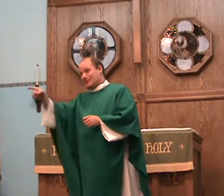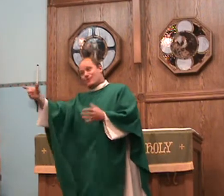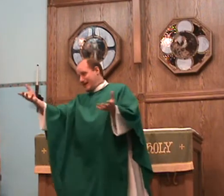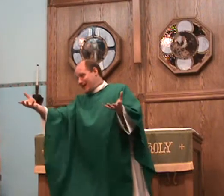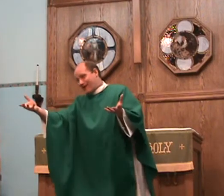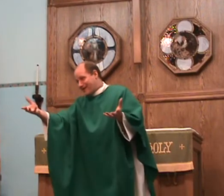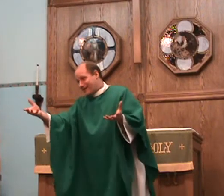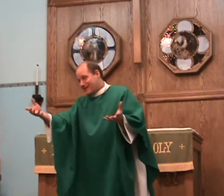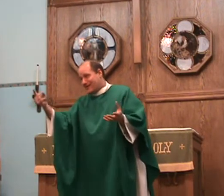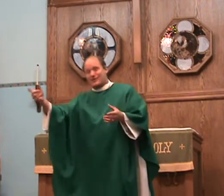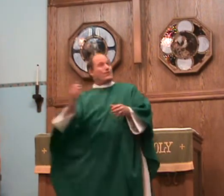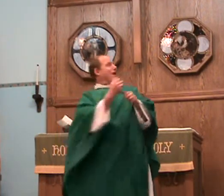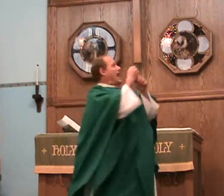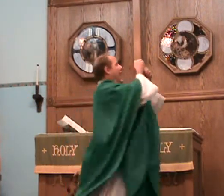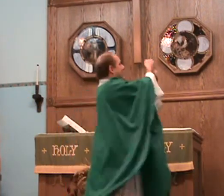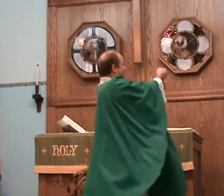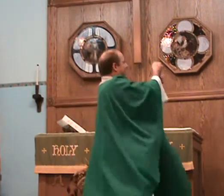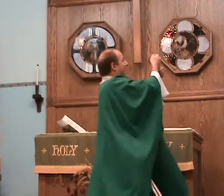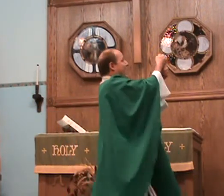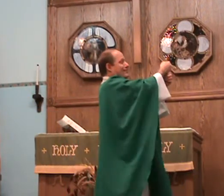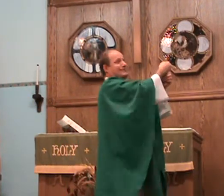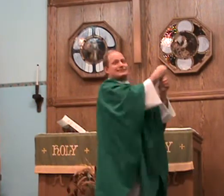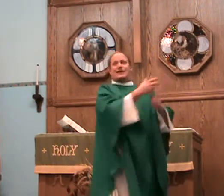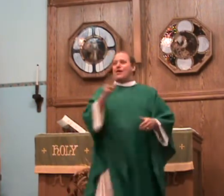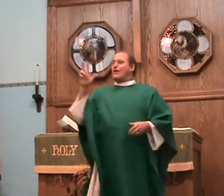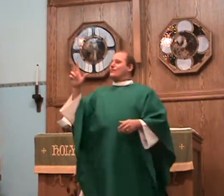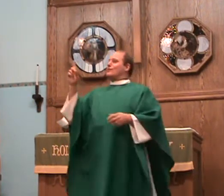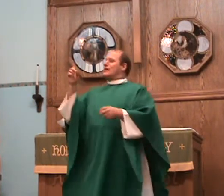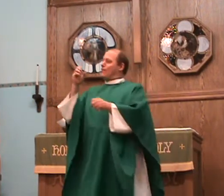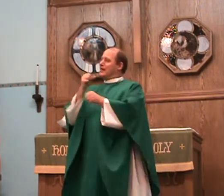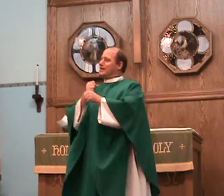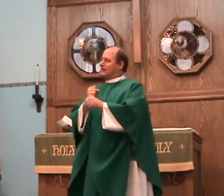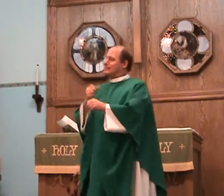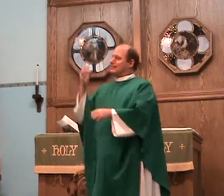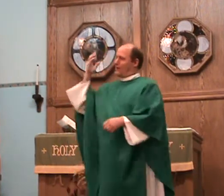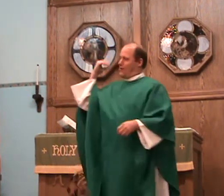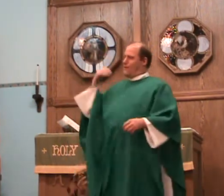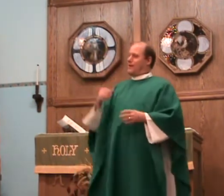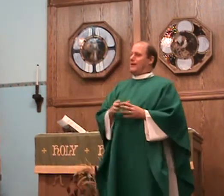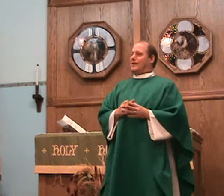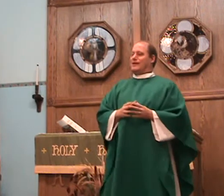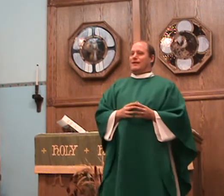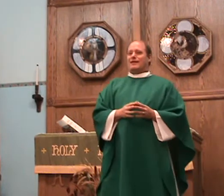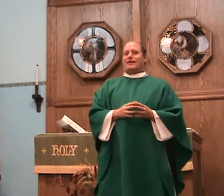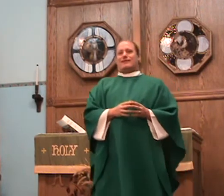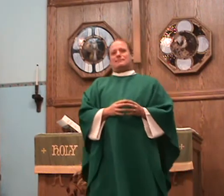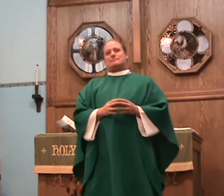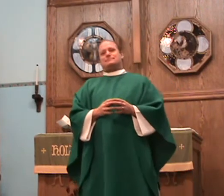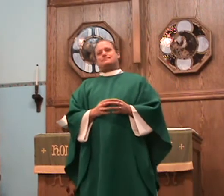You were here. You were lighting the candles 31 years ago.